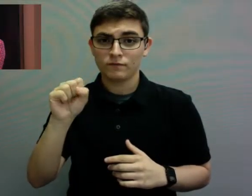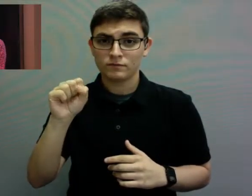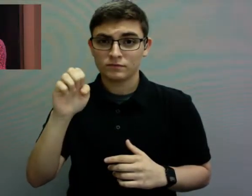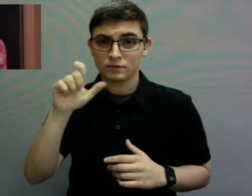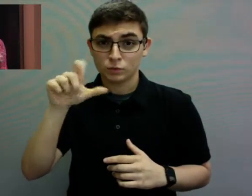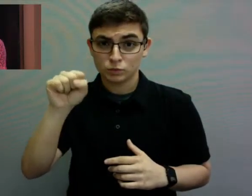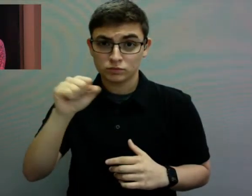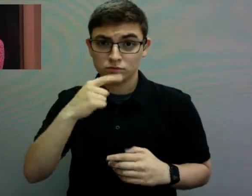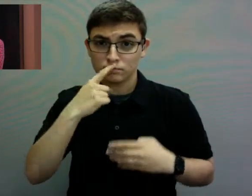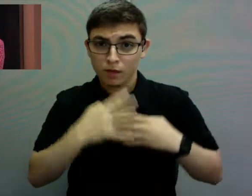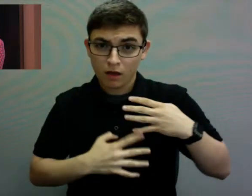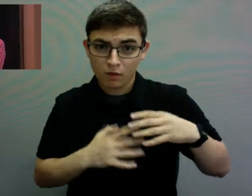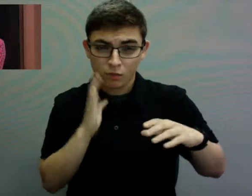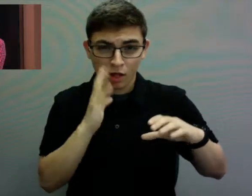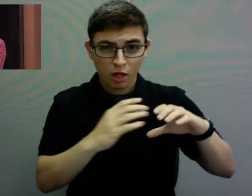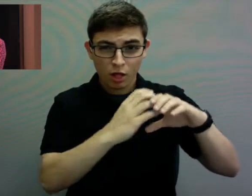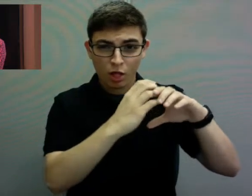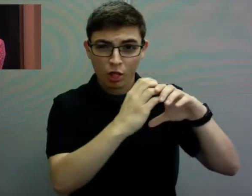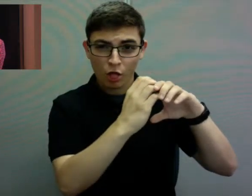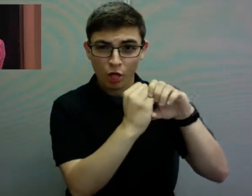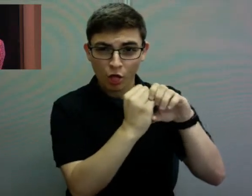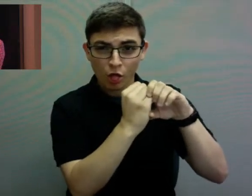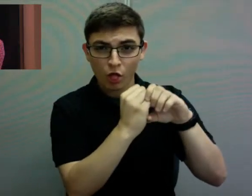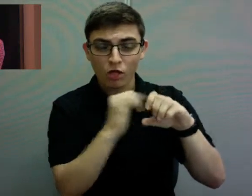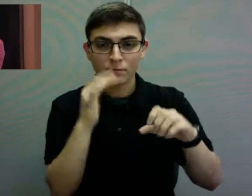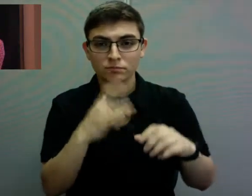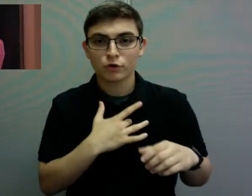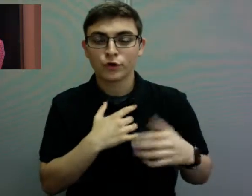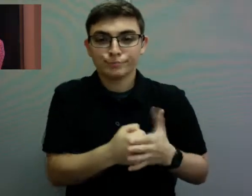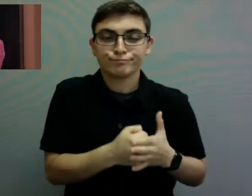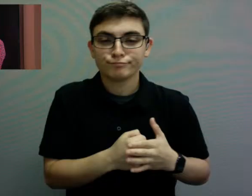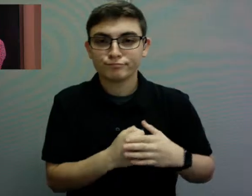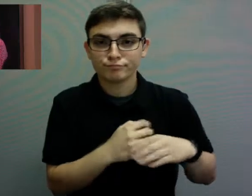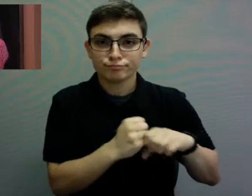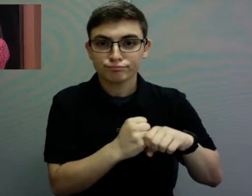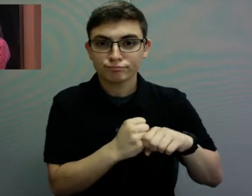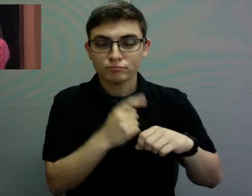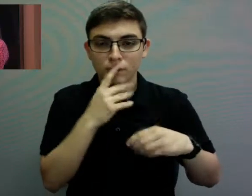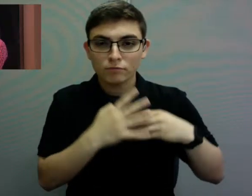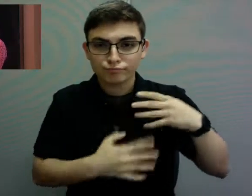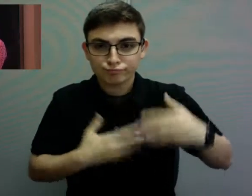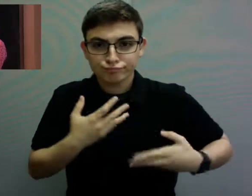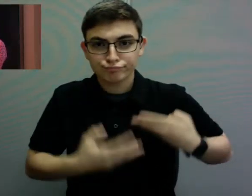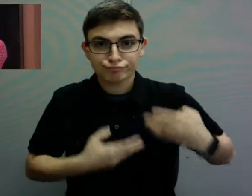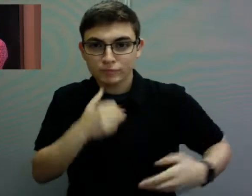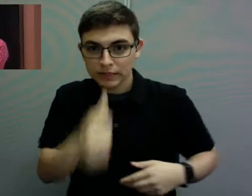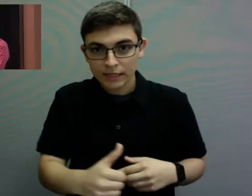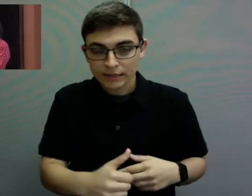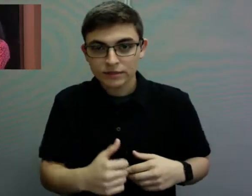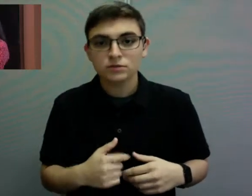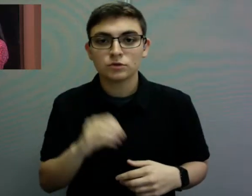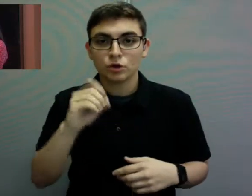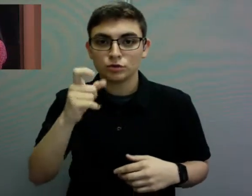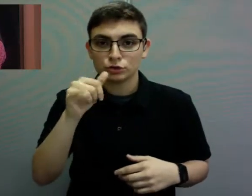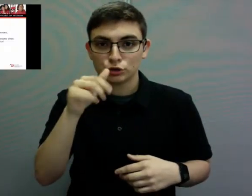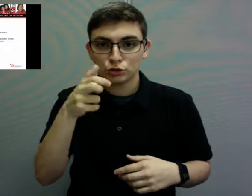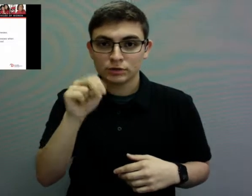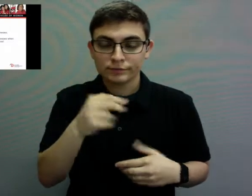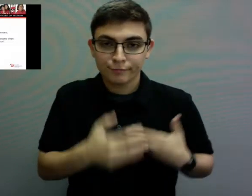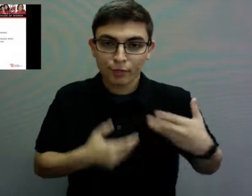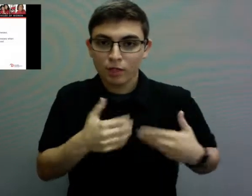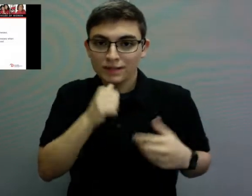get blocked up, and that's when people have heart attacks, when they're not getting good blood and oxygen flow to the